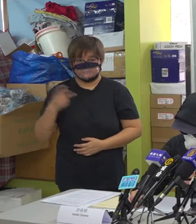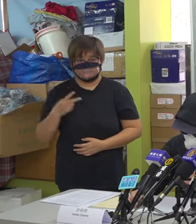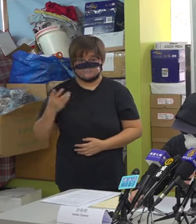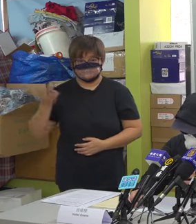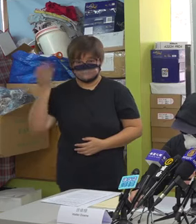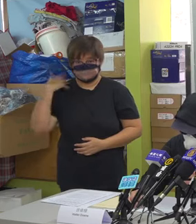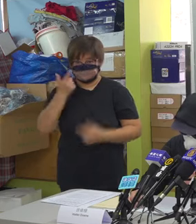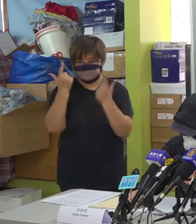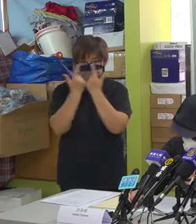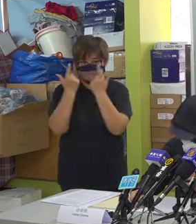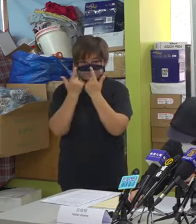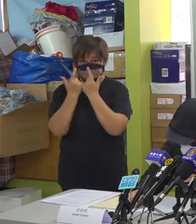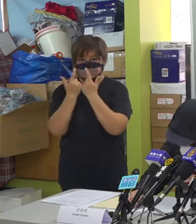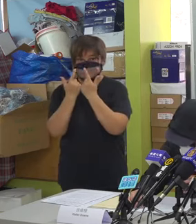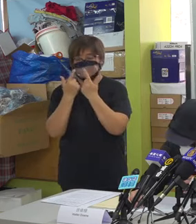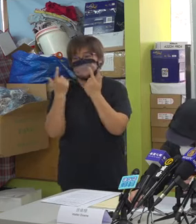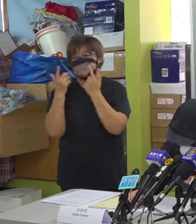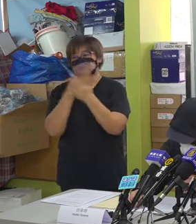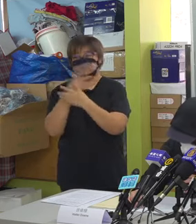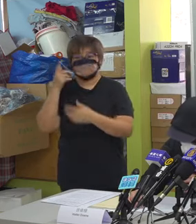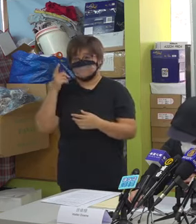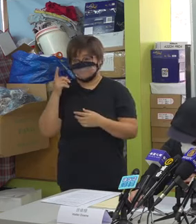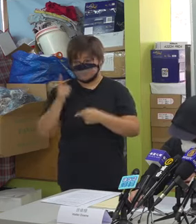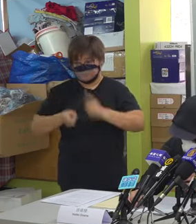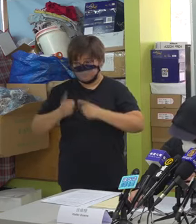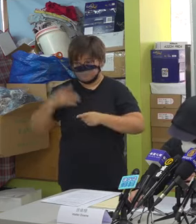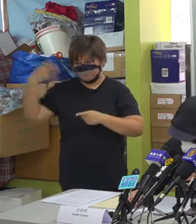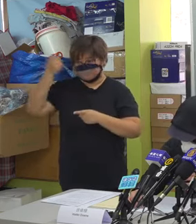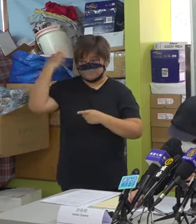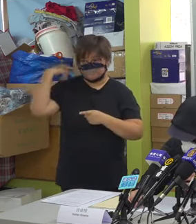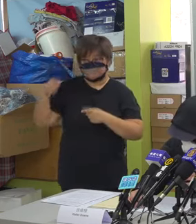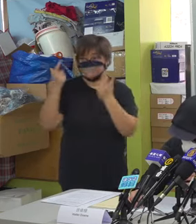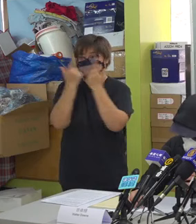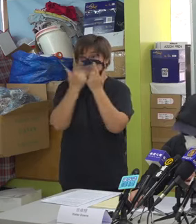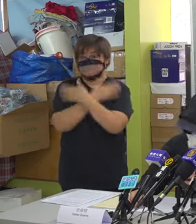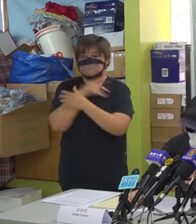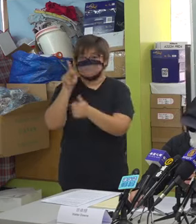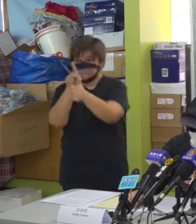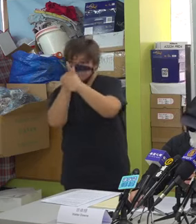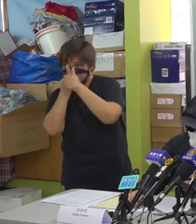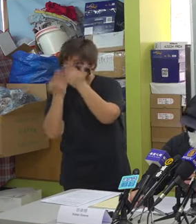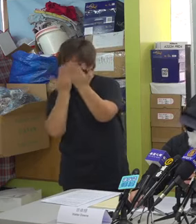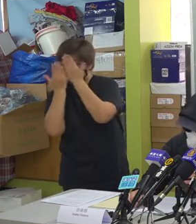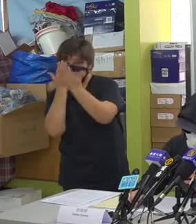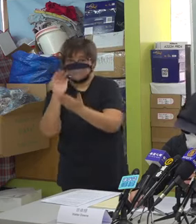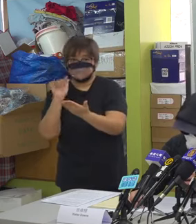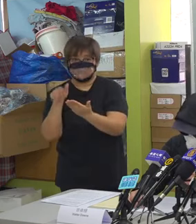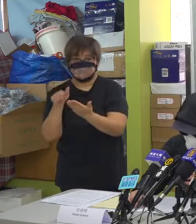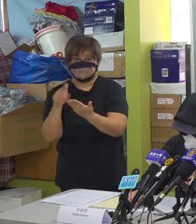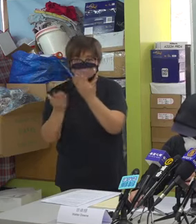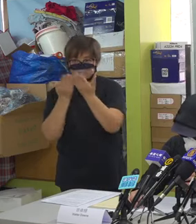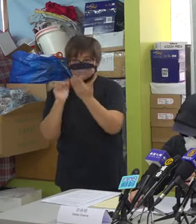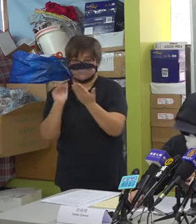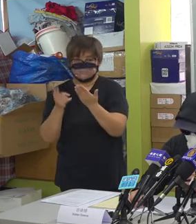Report commissioned by Chris Patton can serve as a practical reference for the case of Hong Kong. In short,